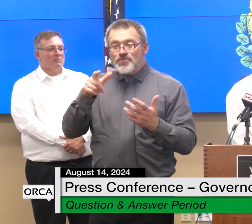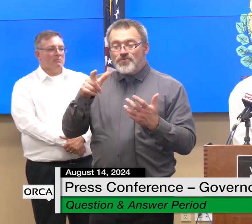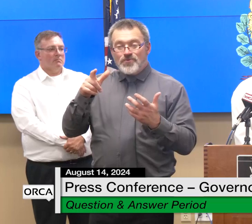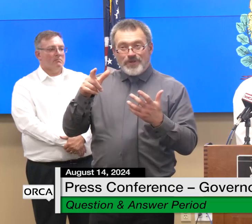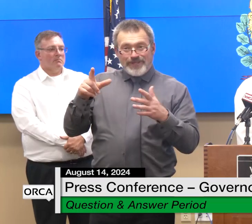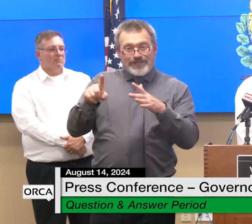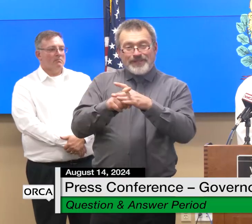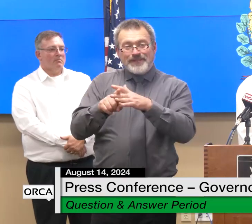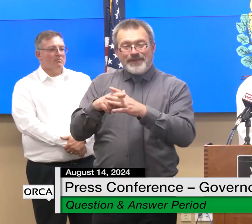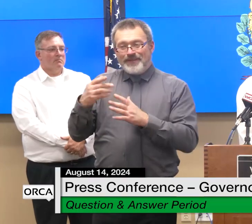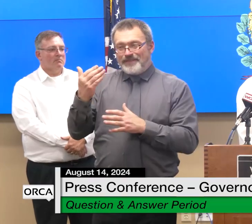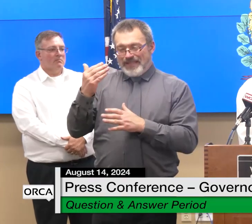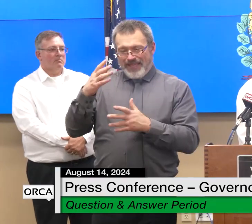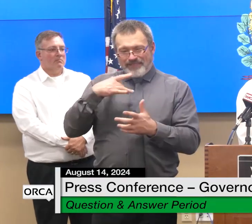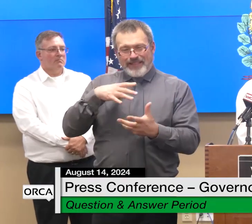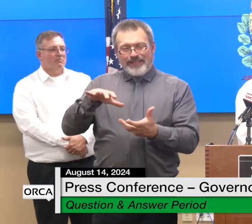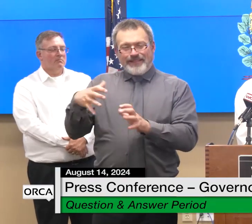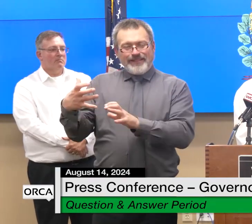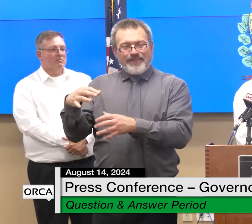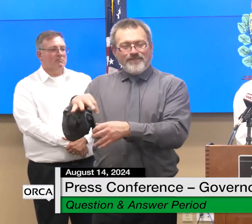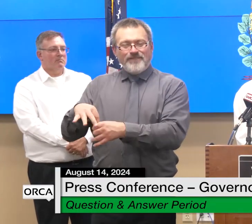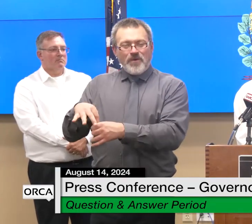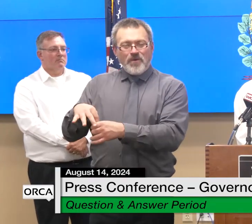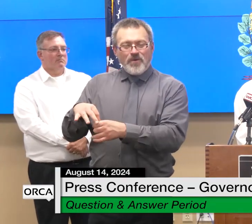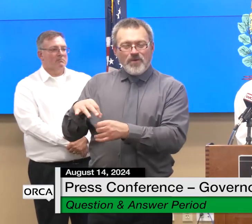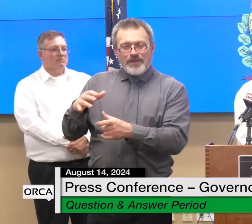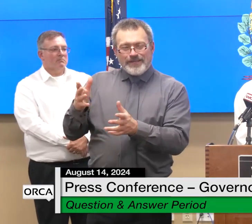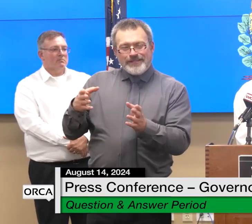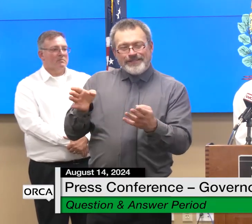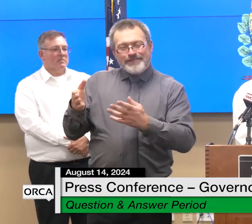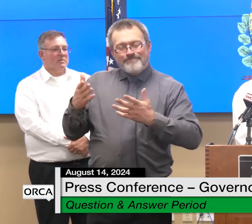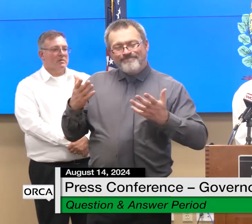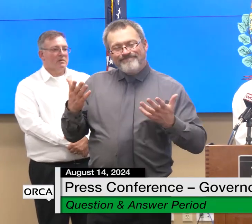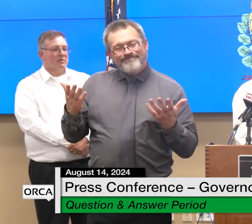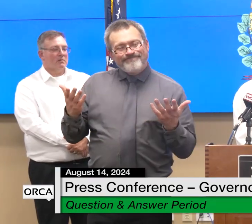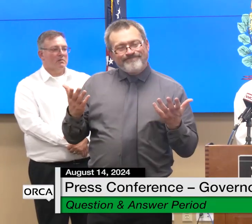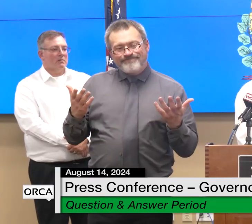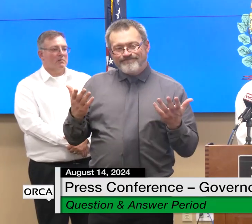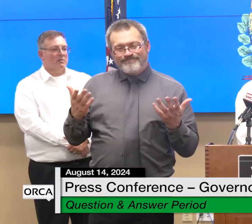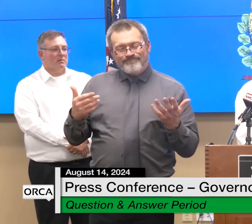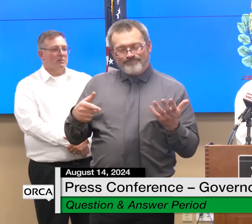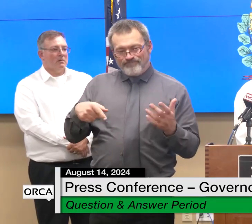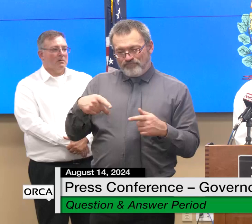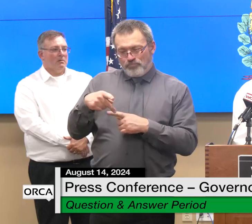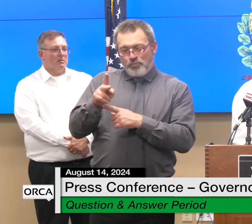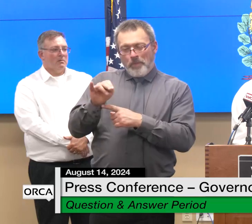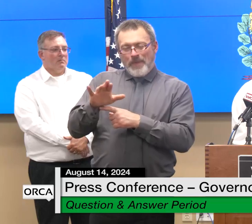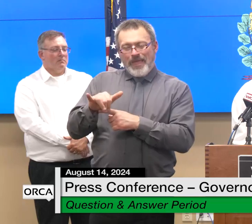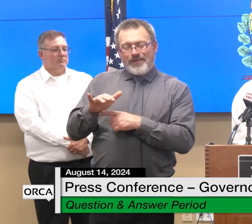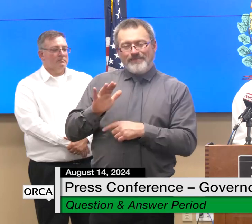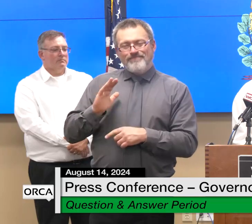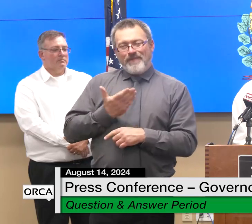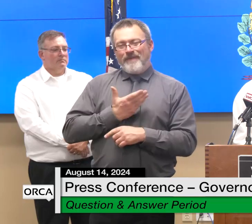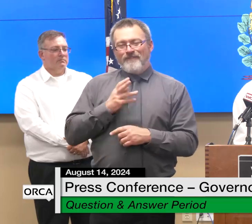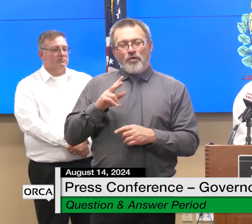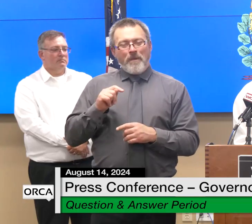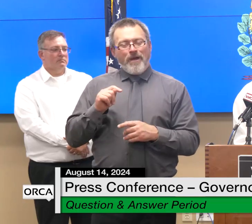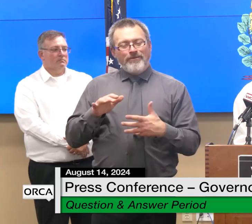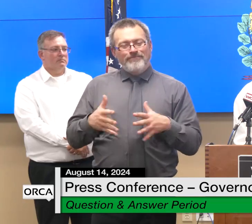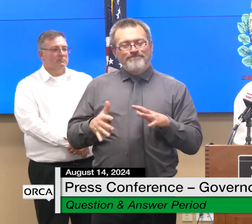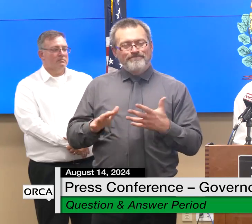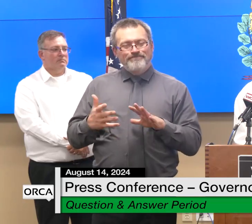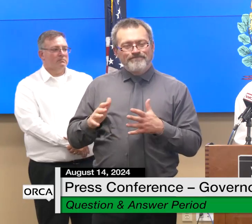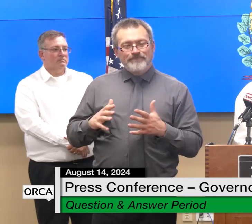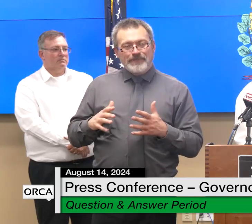what I think some of my issues are with primaries. Because it really attracts the party